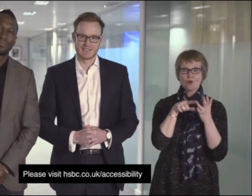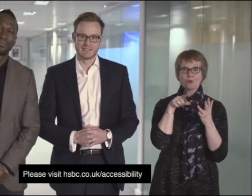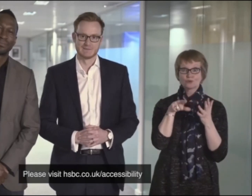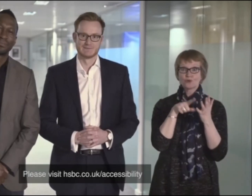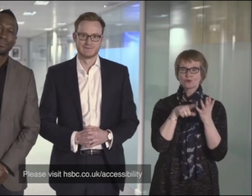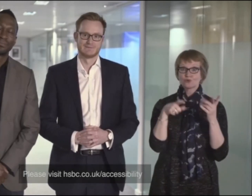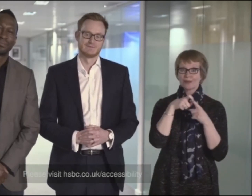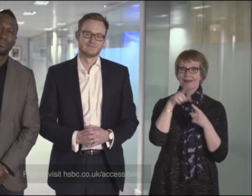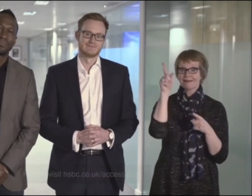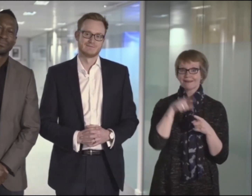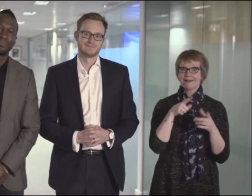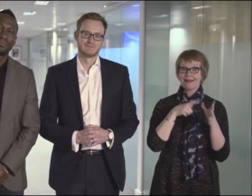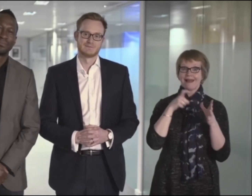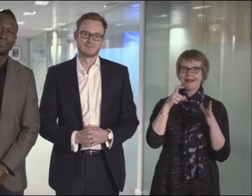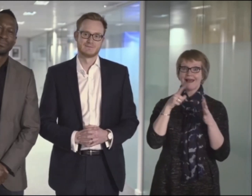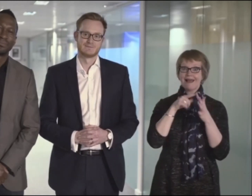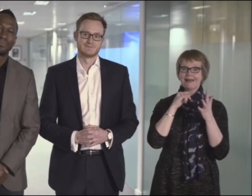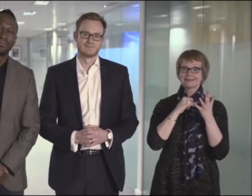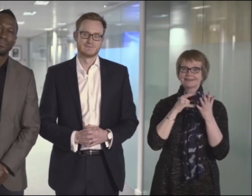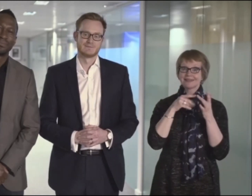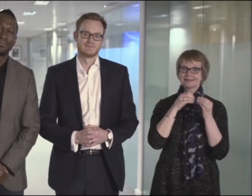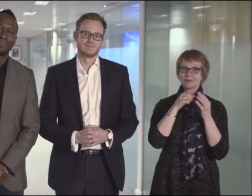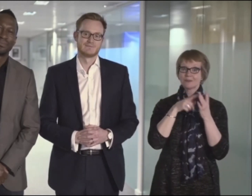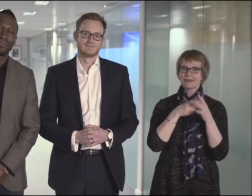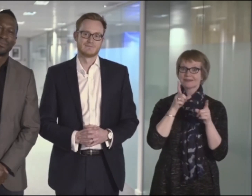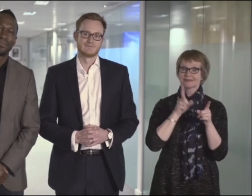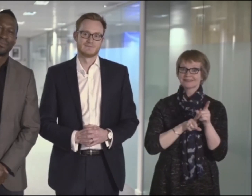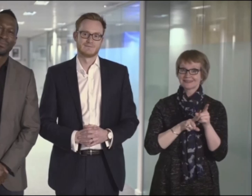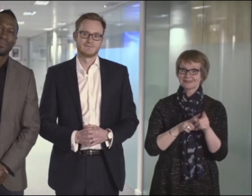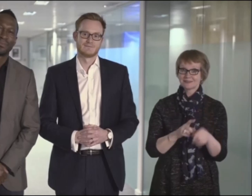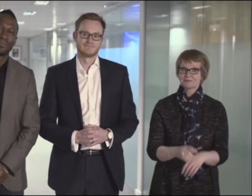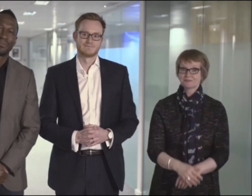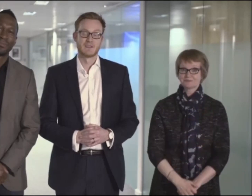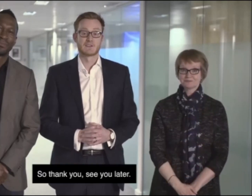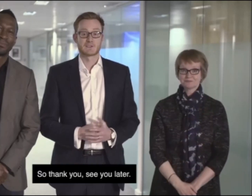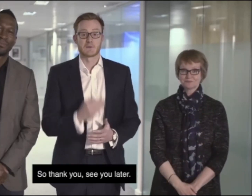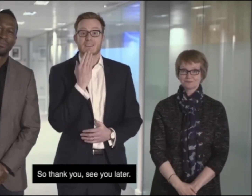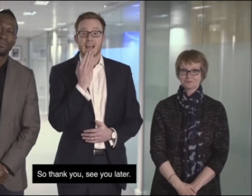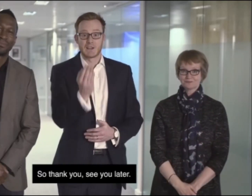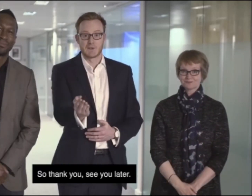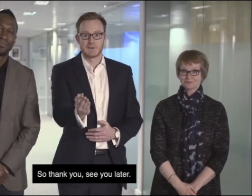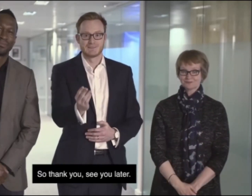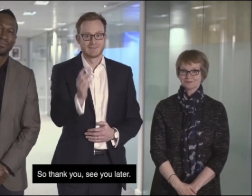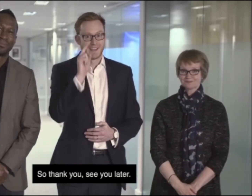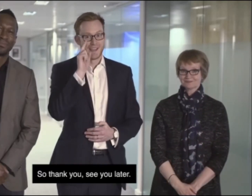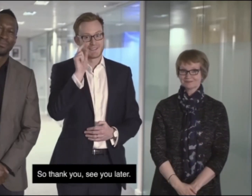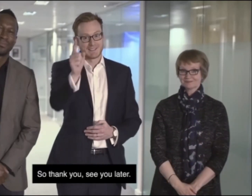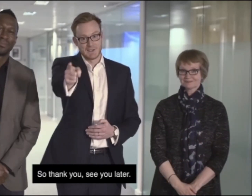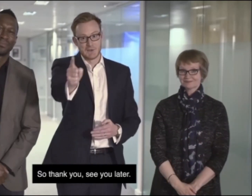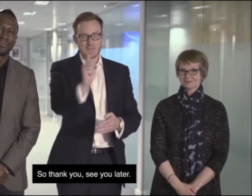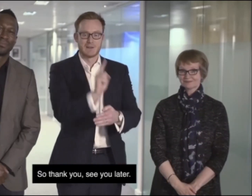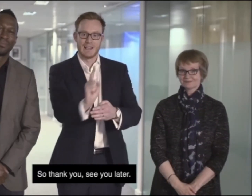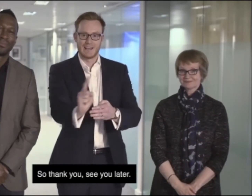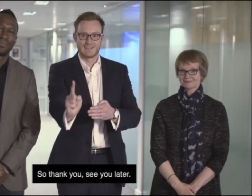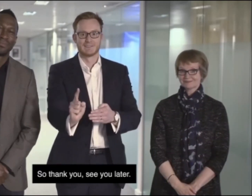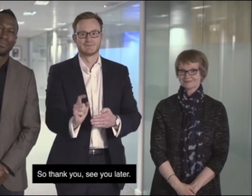hsbc.co.uk/accessibility. So thank you. See you later.